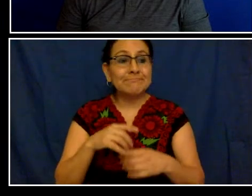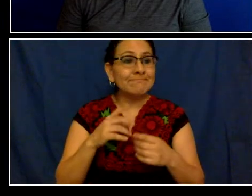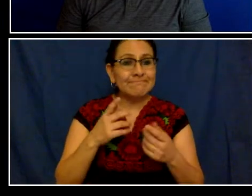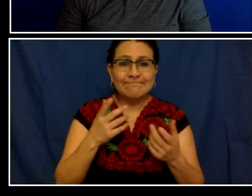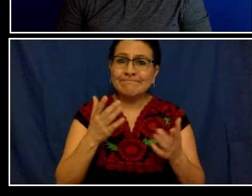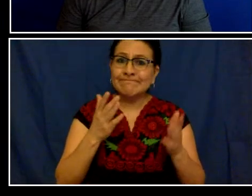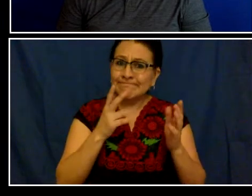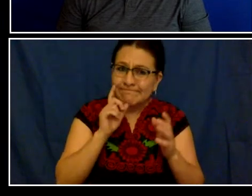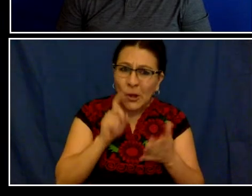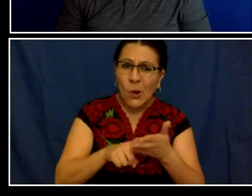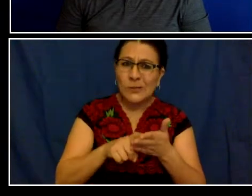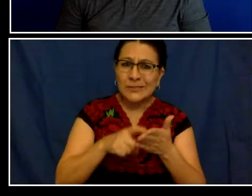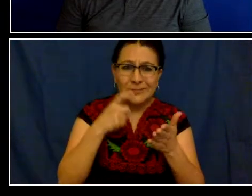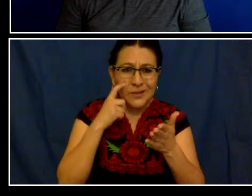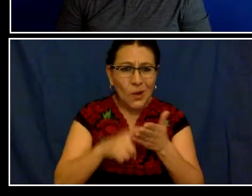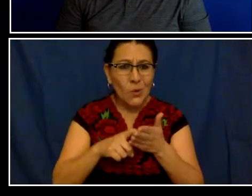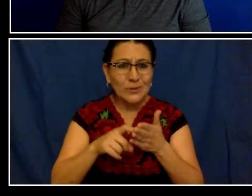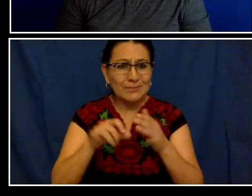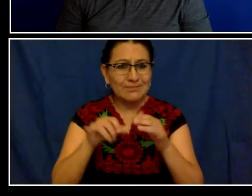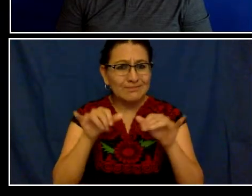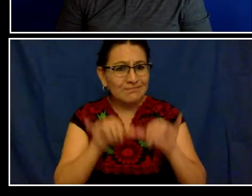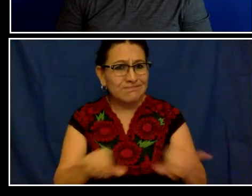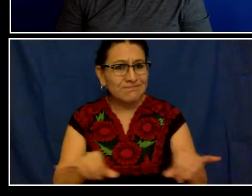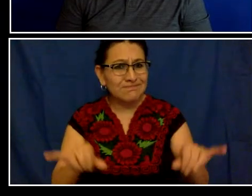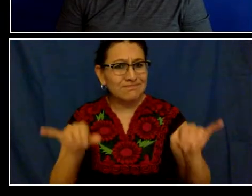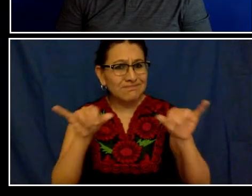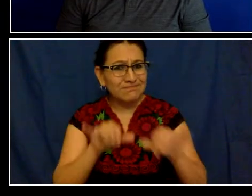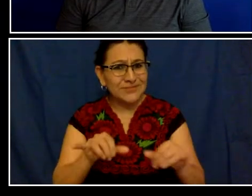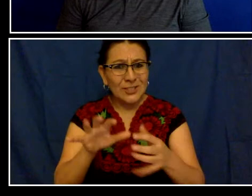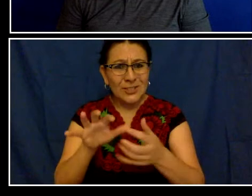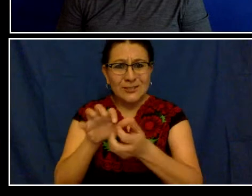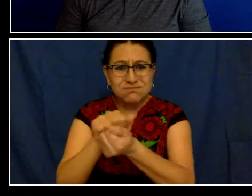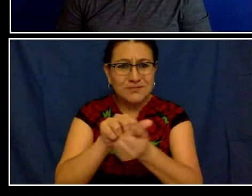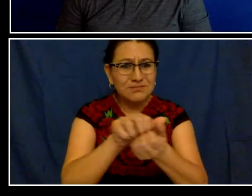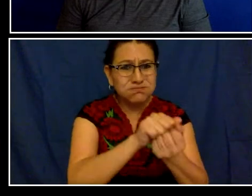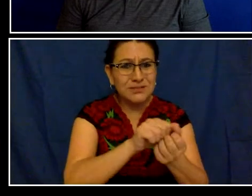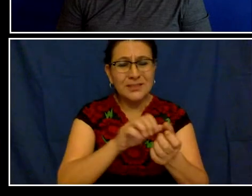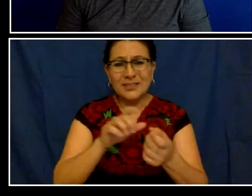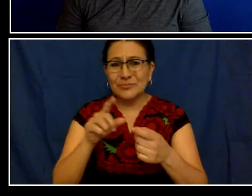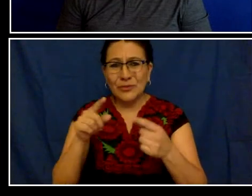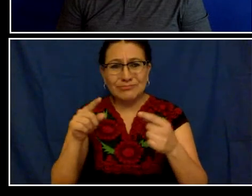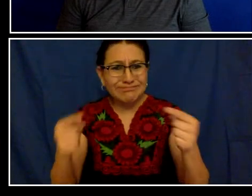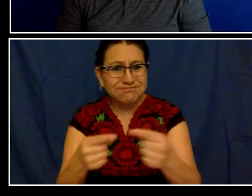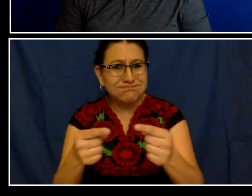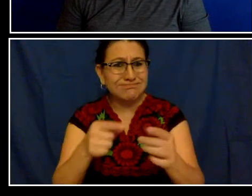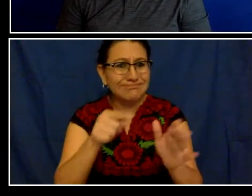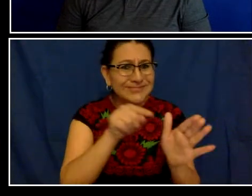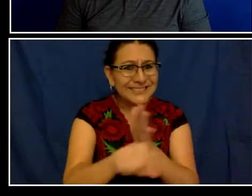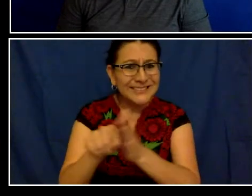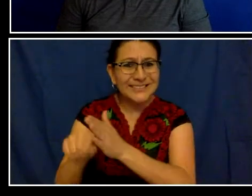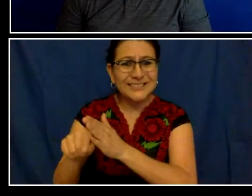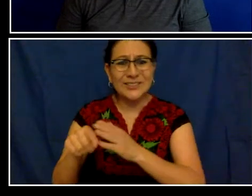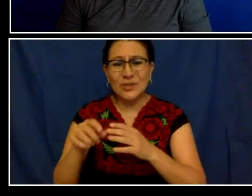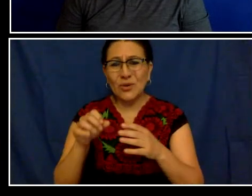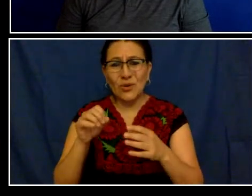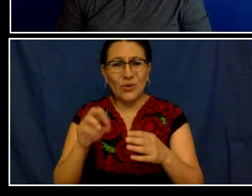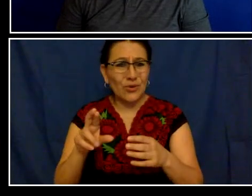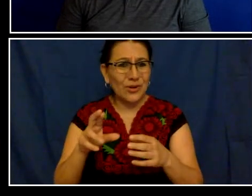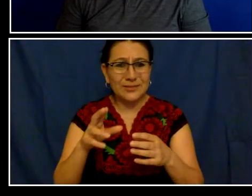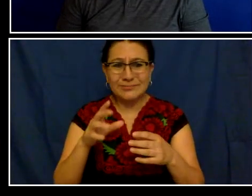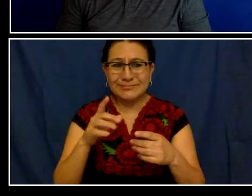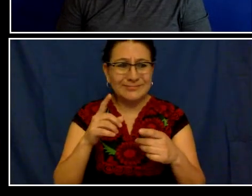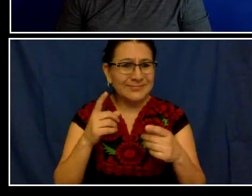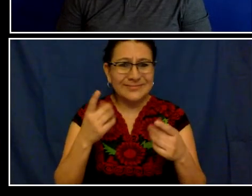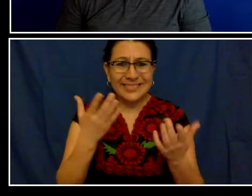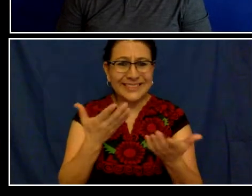Okay, so Miguel Hidalgo was noticing that there's a lot of happenings going on. You see that villages